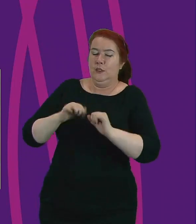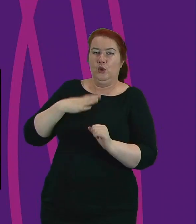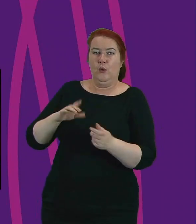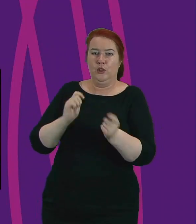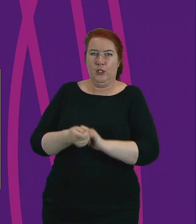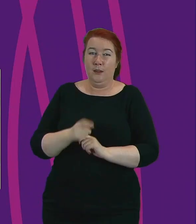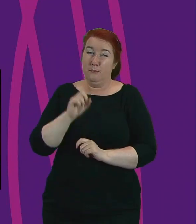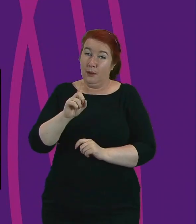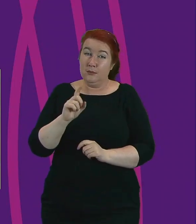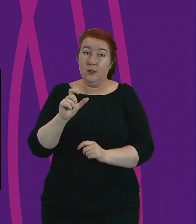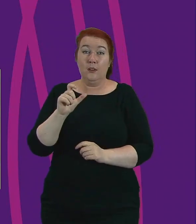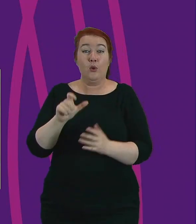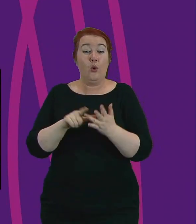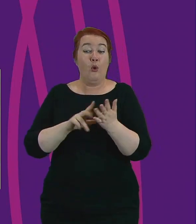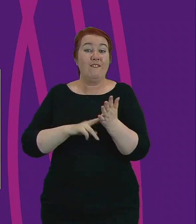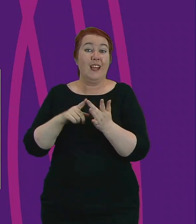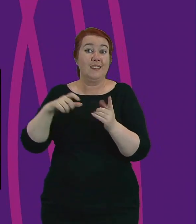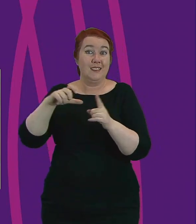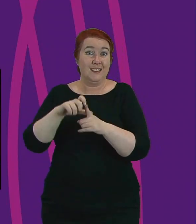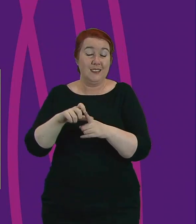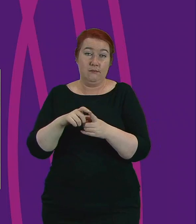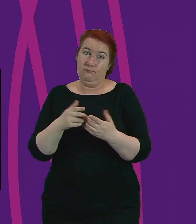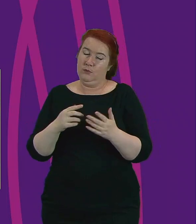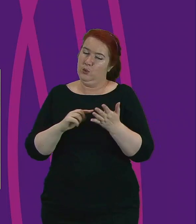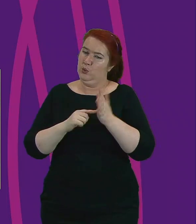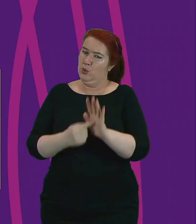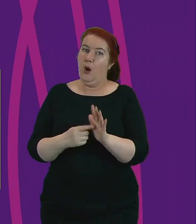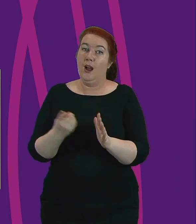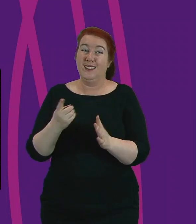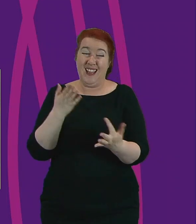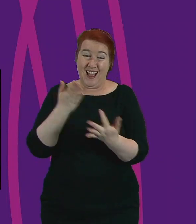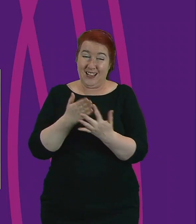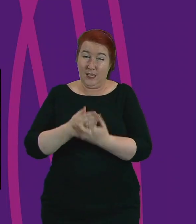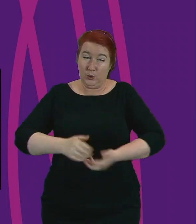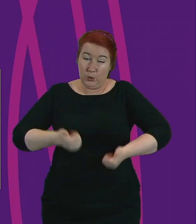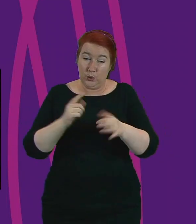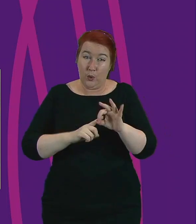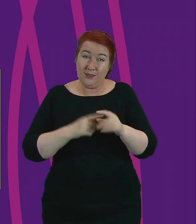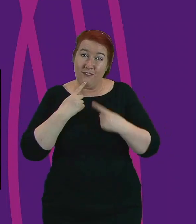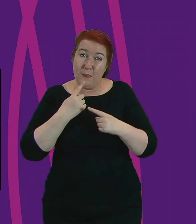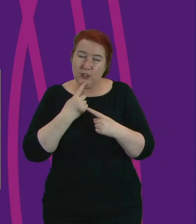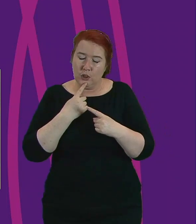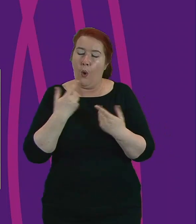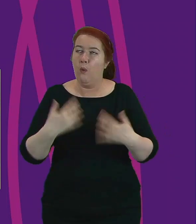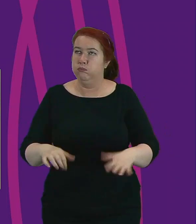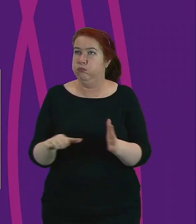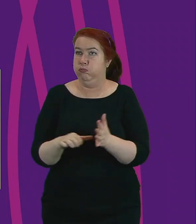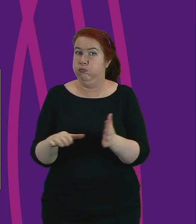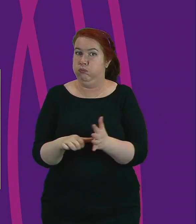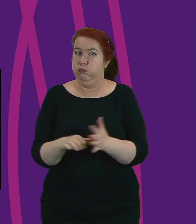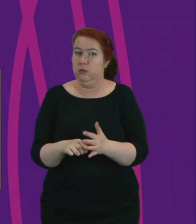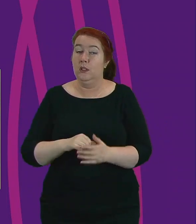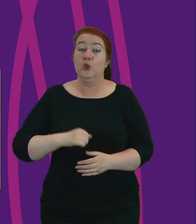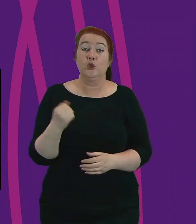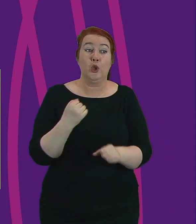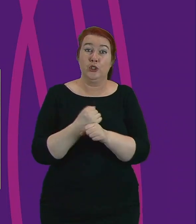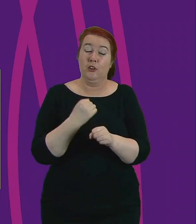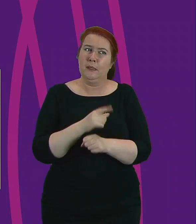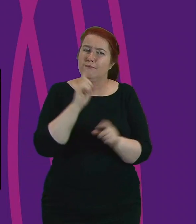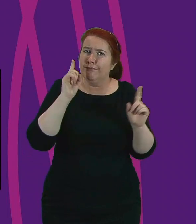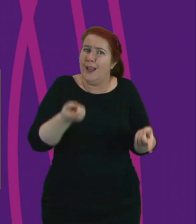has highlighted that access to quality data is a huge problem. Indeed, the Scottish Government's inability to measure the R number,